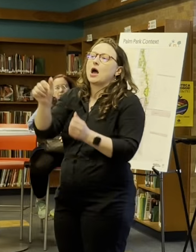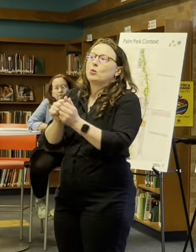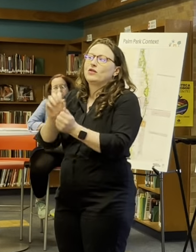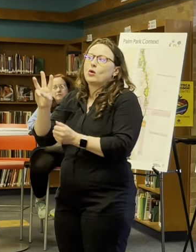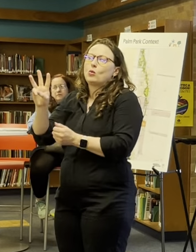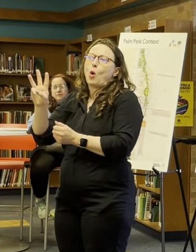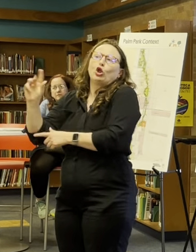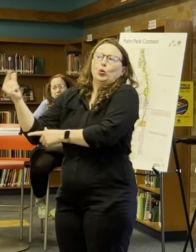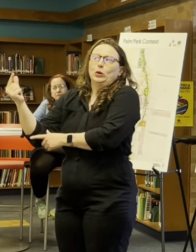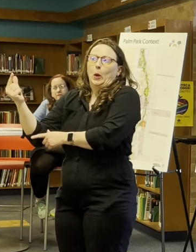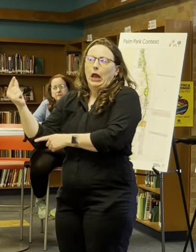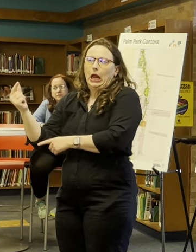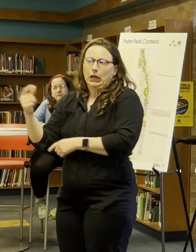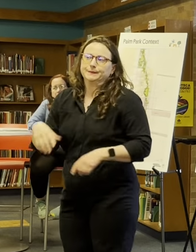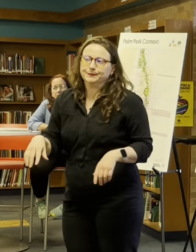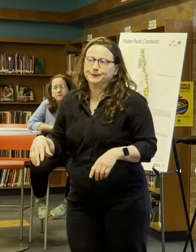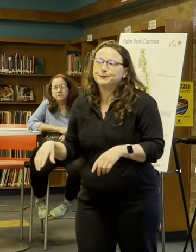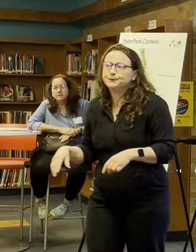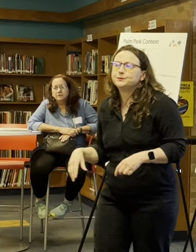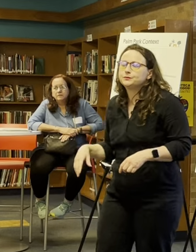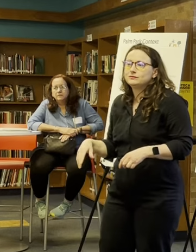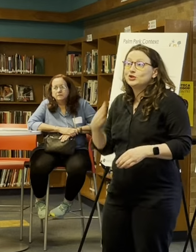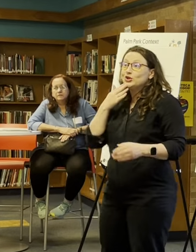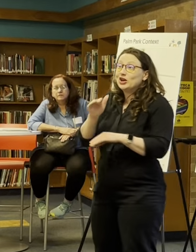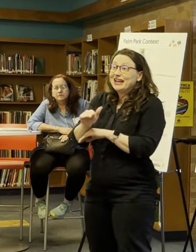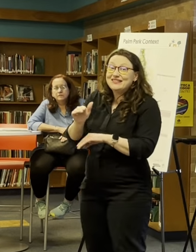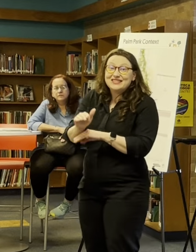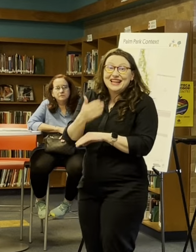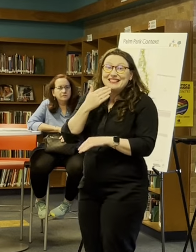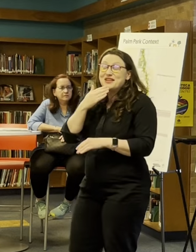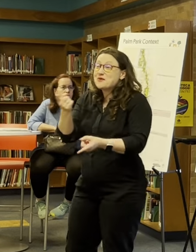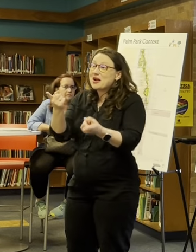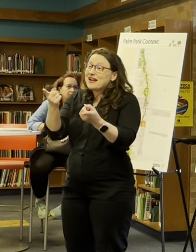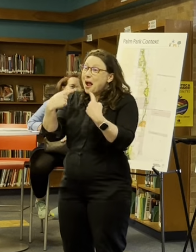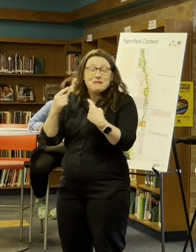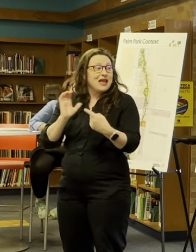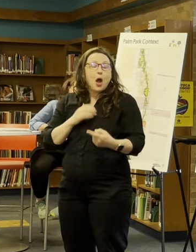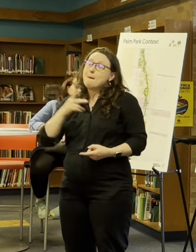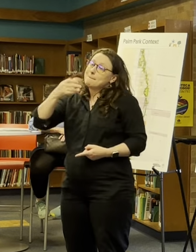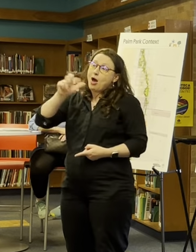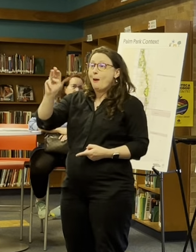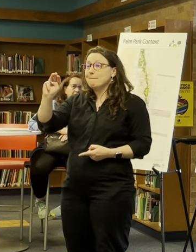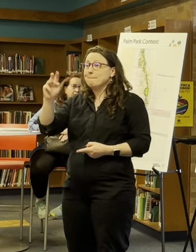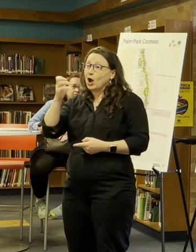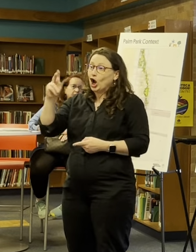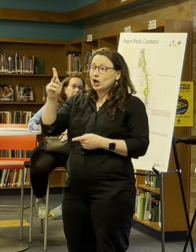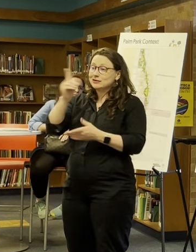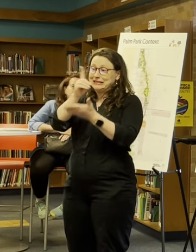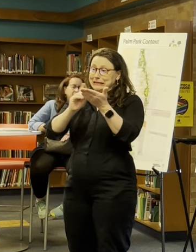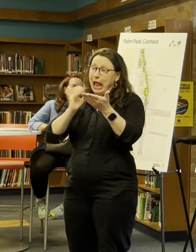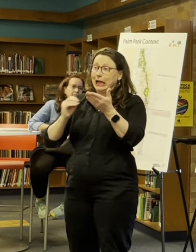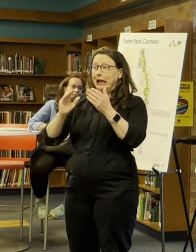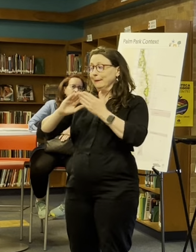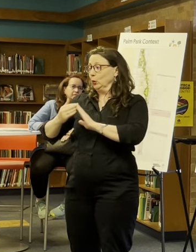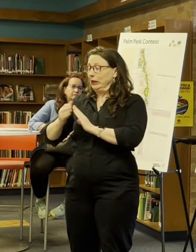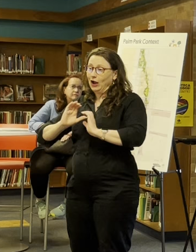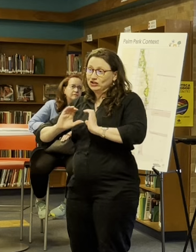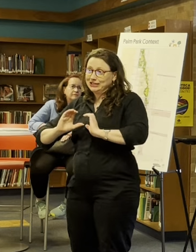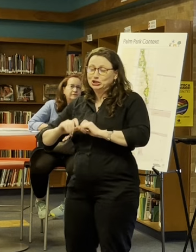Laura. Well, good evening. Thank you all for being here at our Palm Park Design and Community